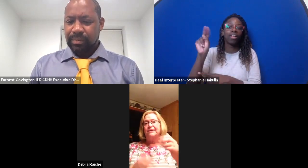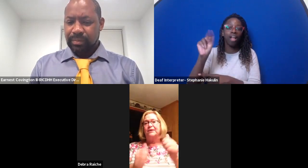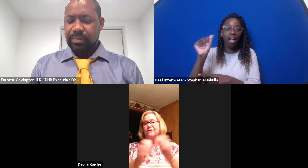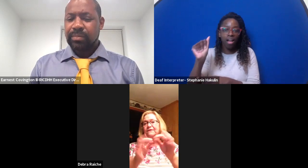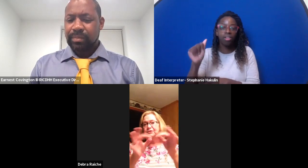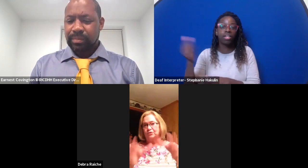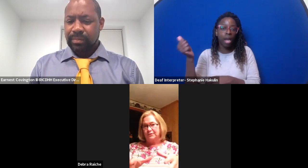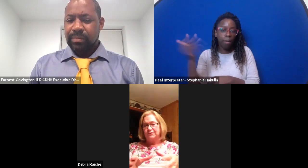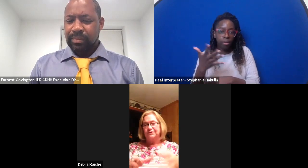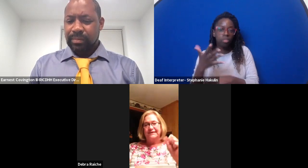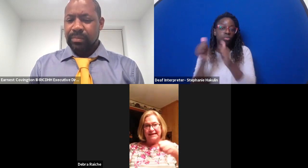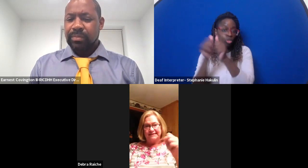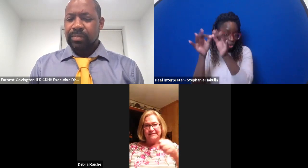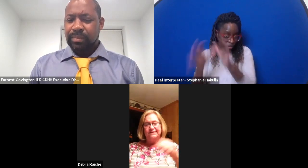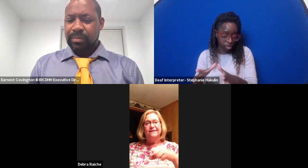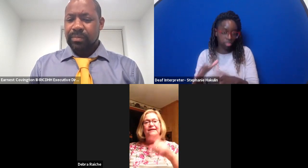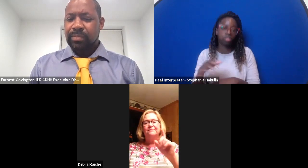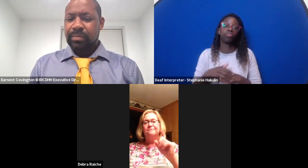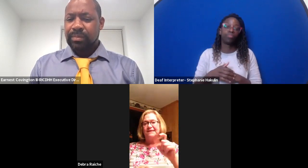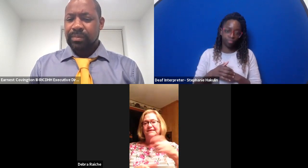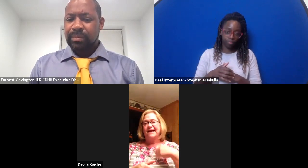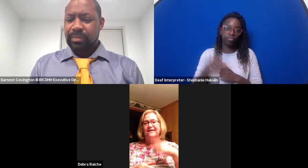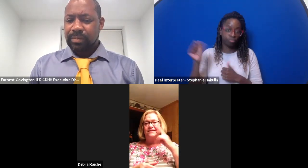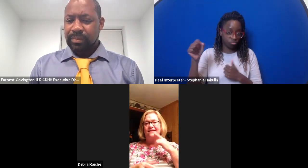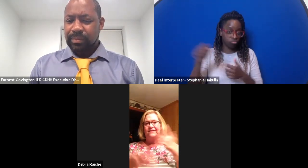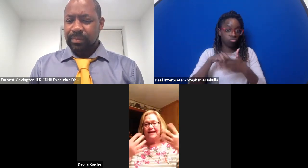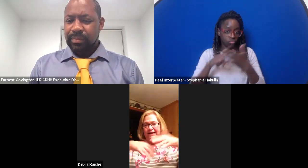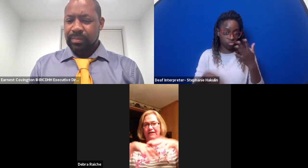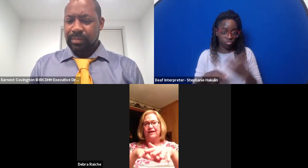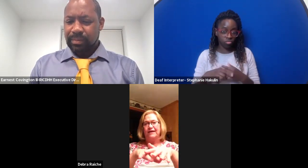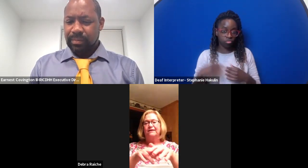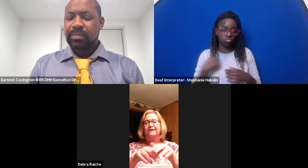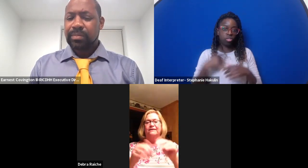So we have interpreting for all 12-step programs that we serve.